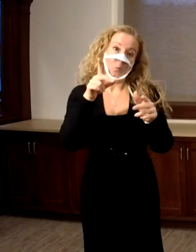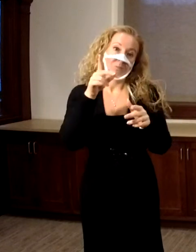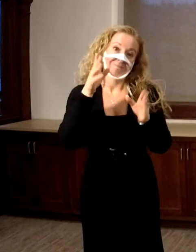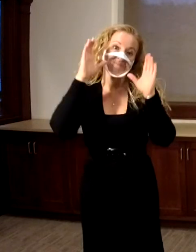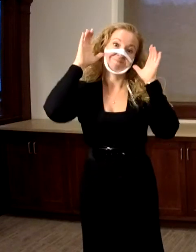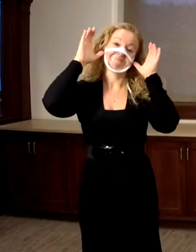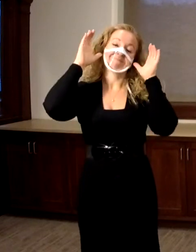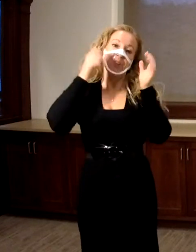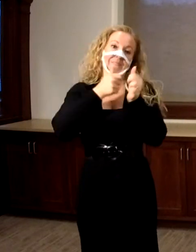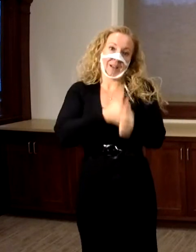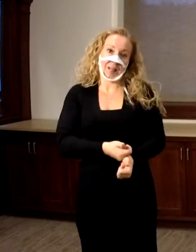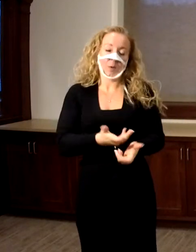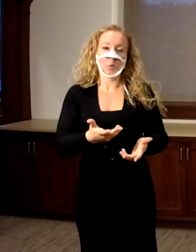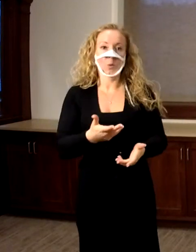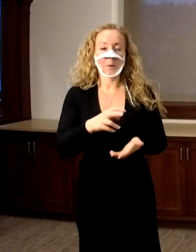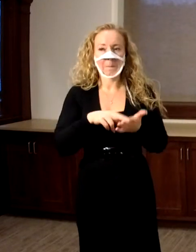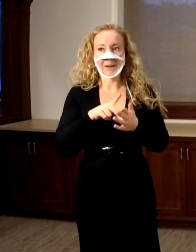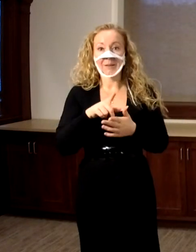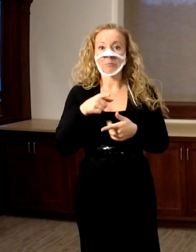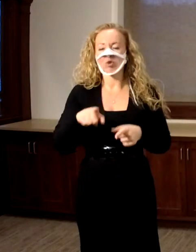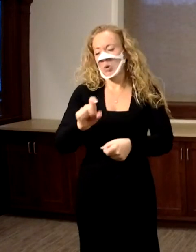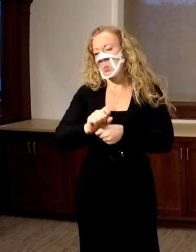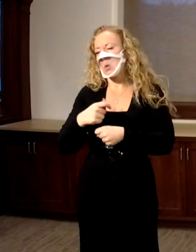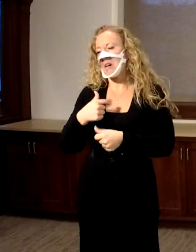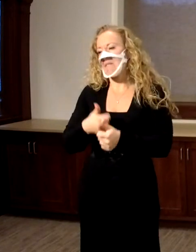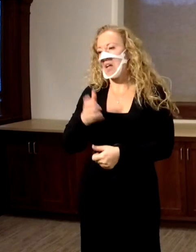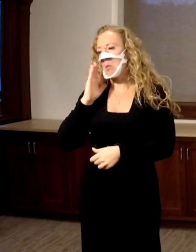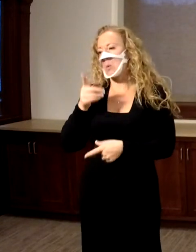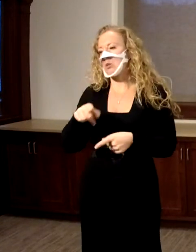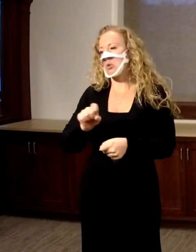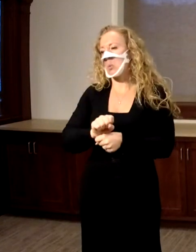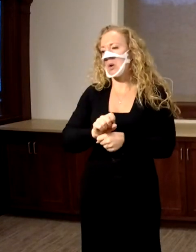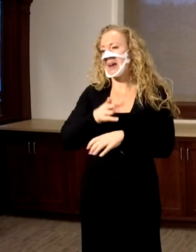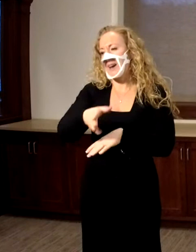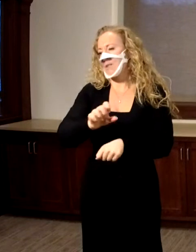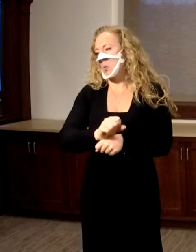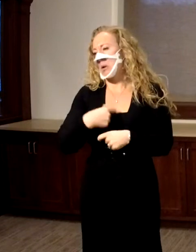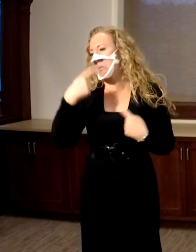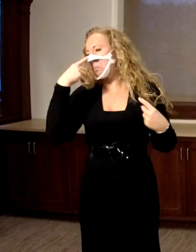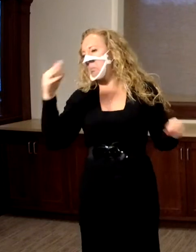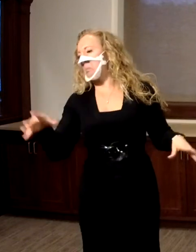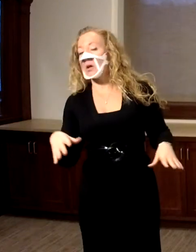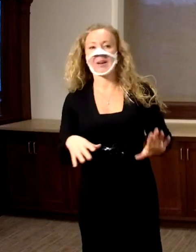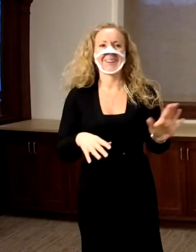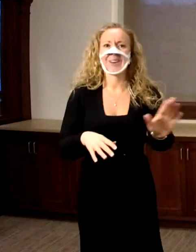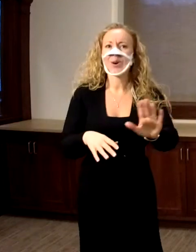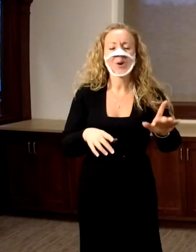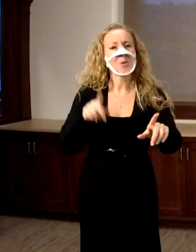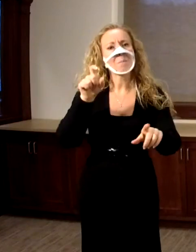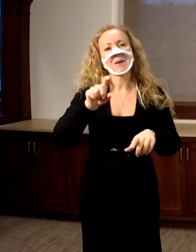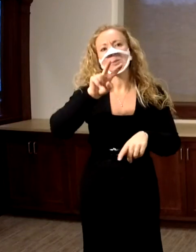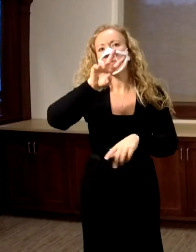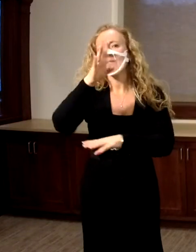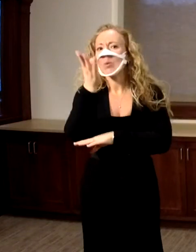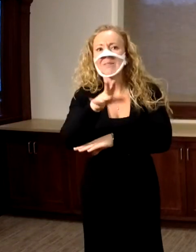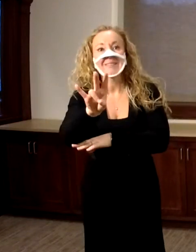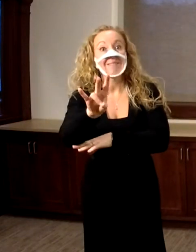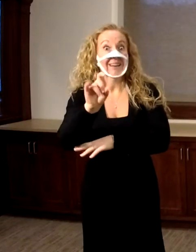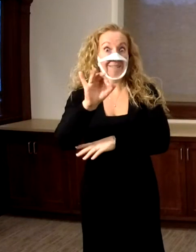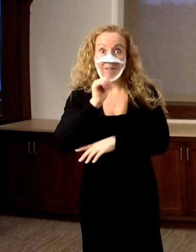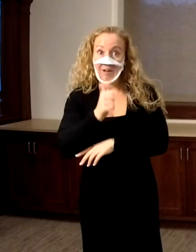And it's not just following it 8 hours a day at work, it's following it, literally we have to follow it all the time or we put ourselves at great